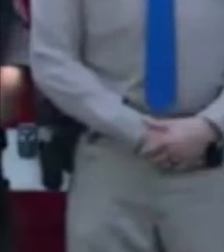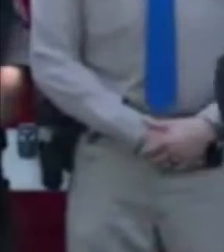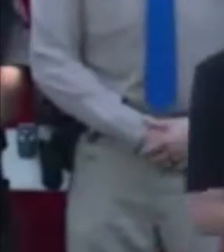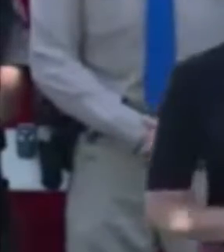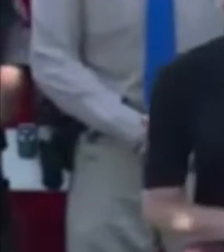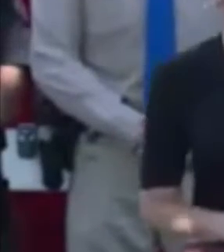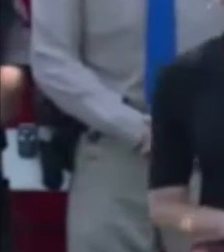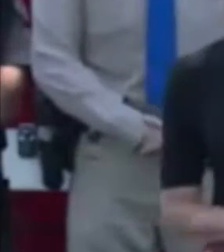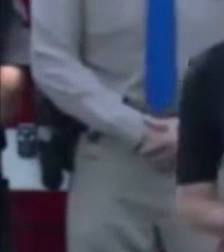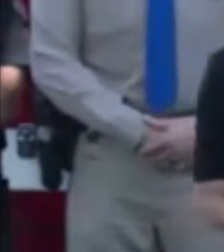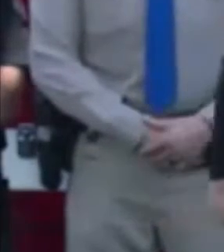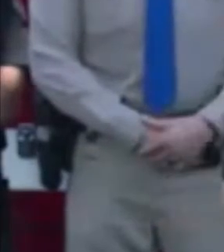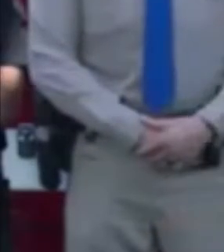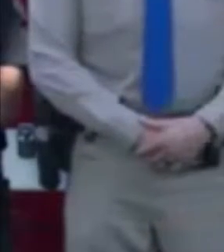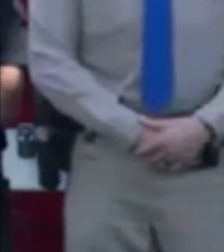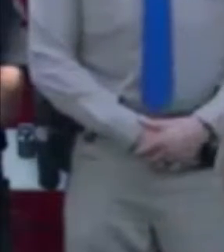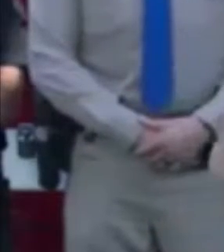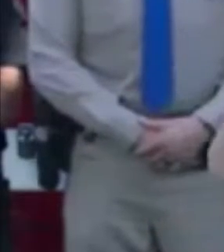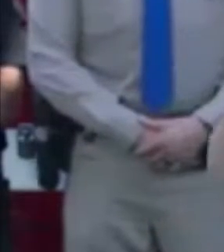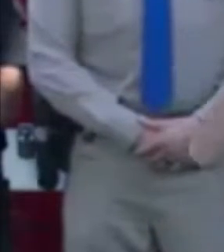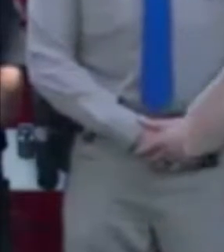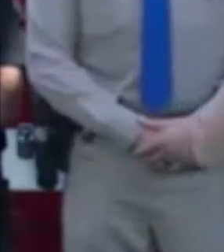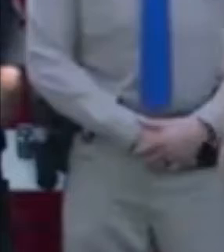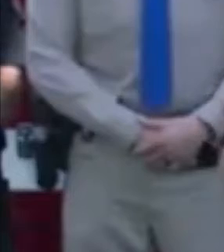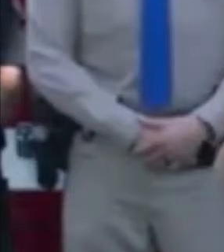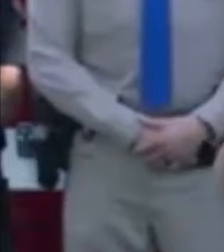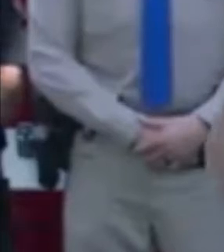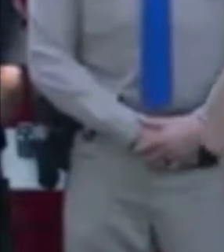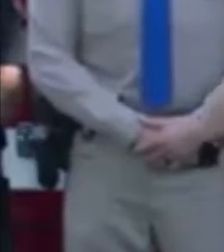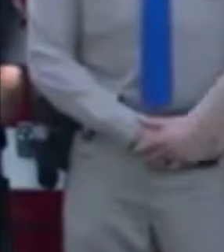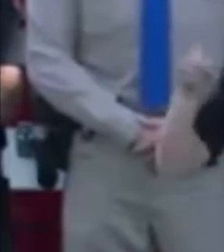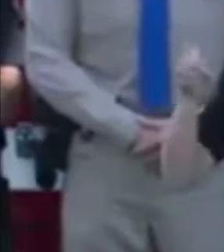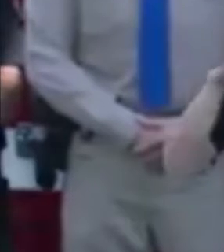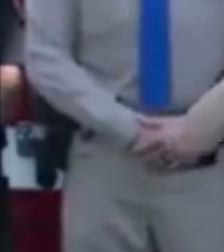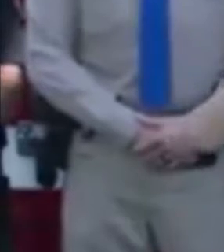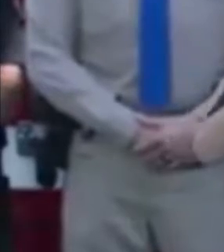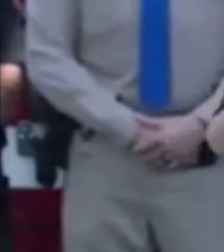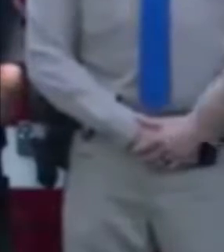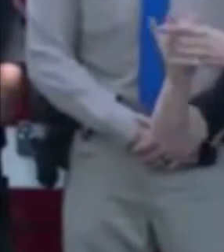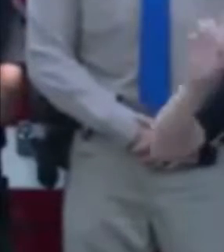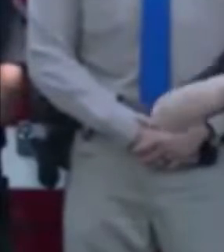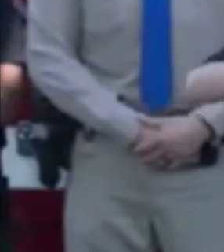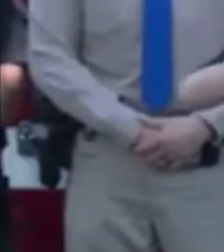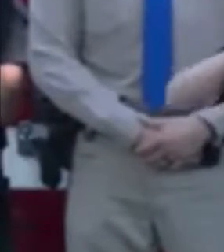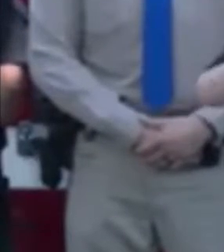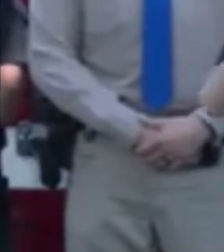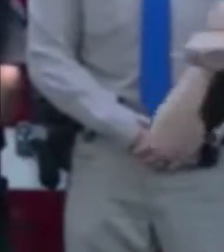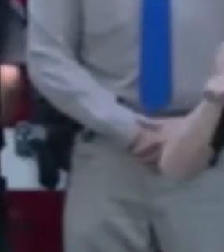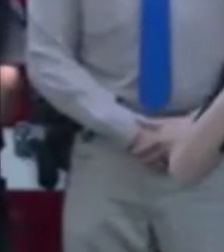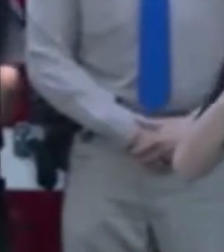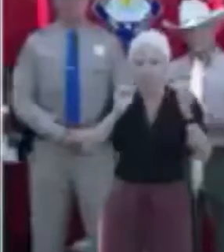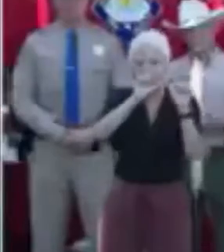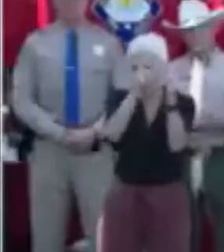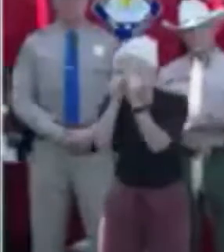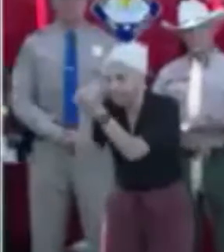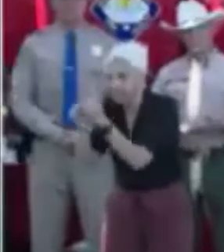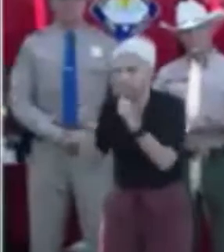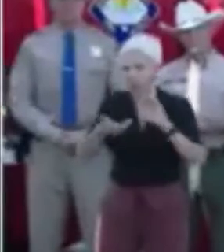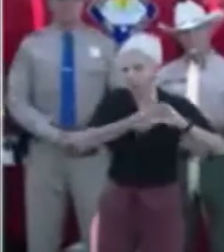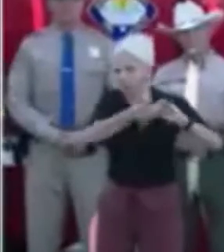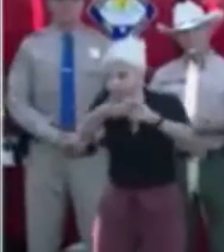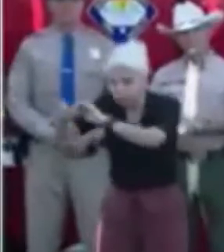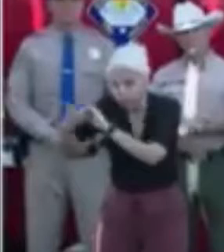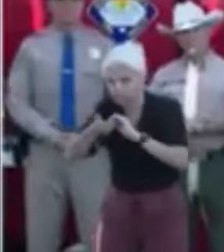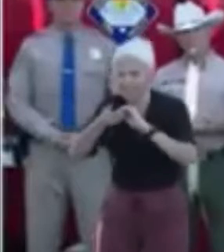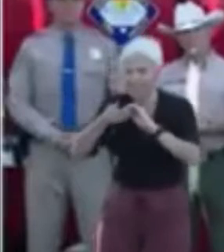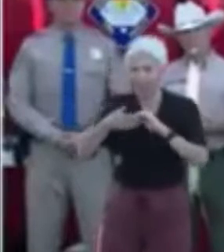This is a very dynamic incident, and we are in a unified command with multiple agencies, and our incident commander of this incident is